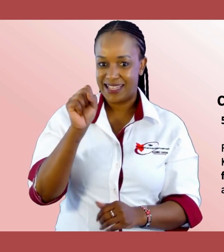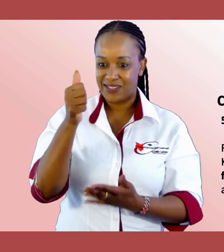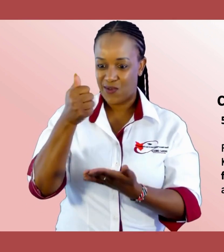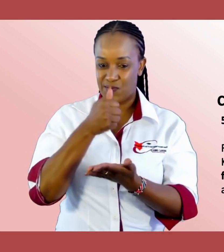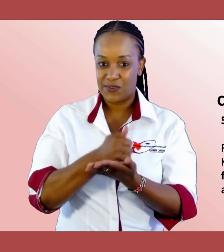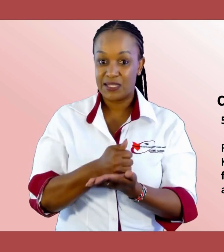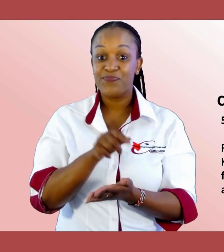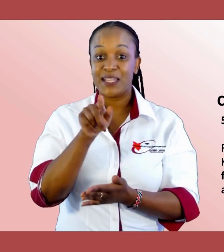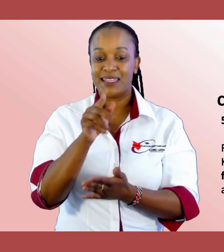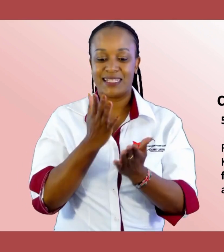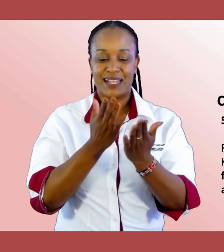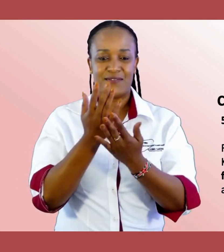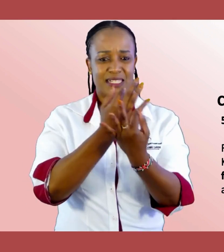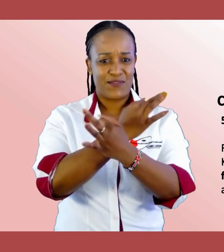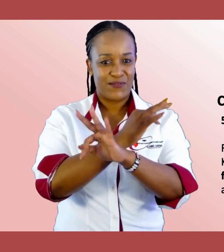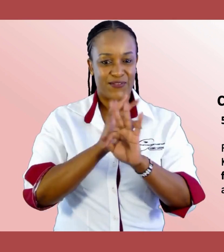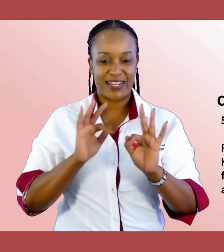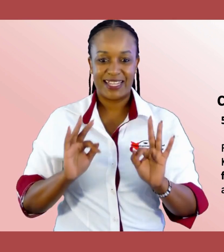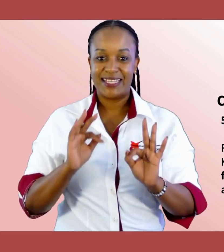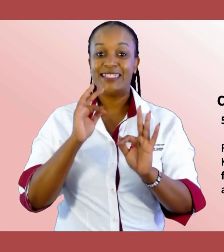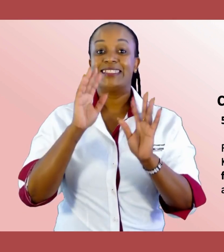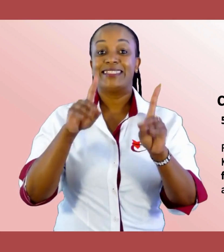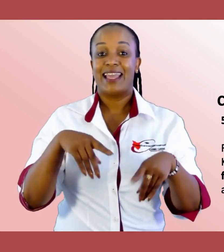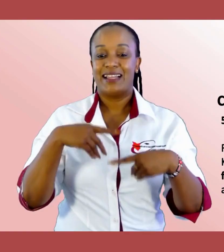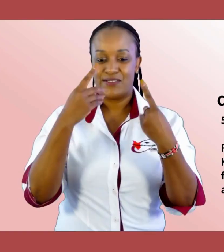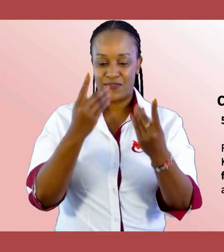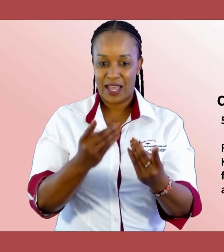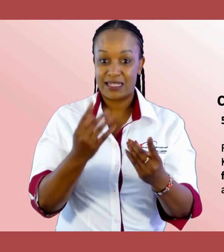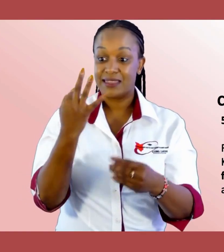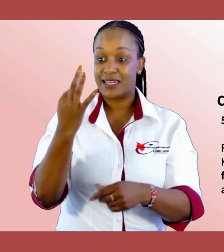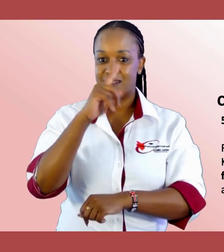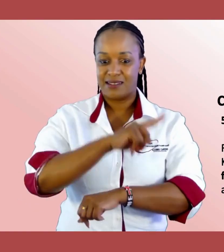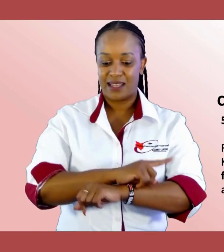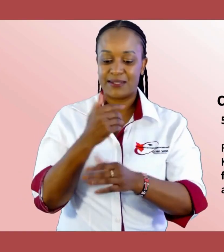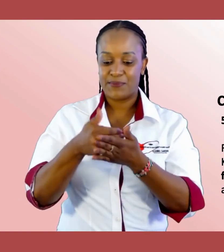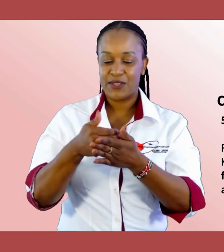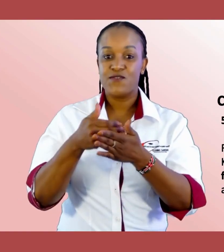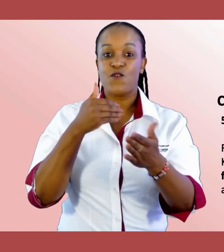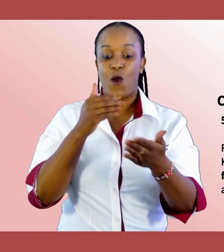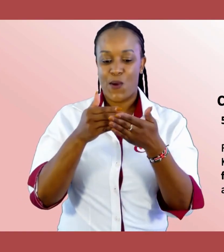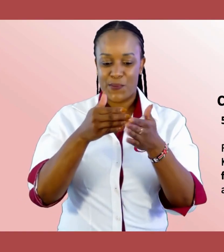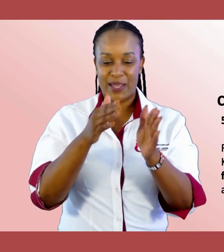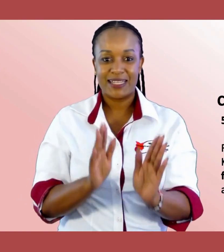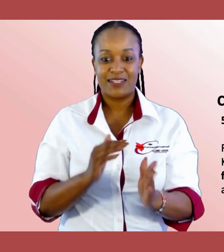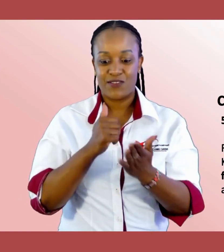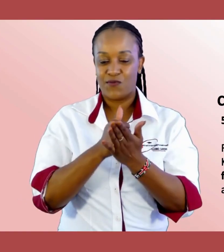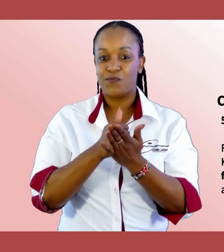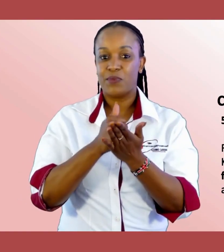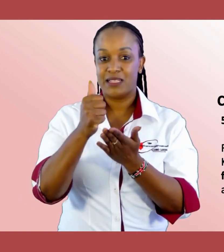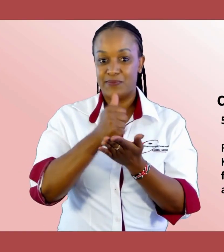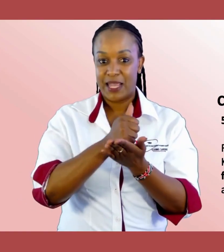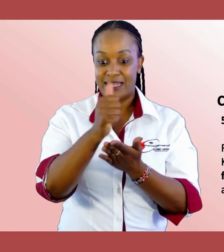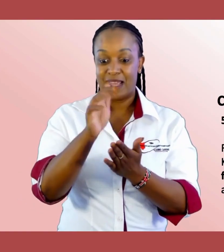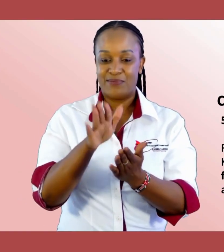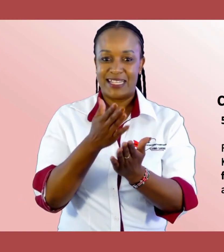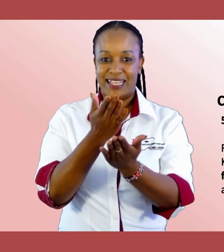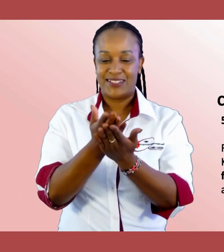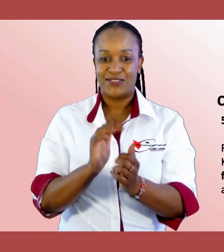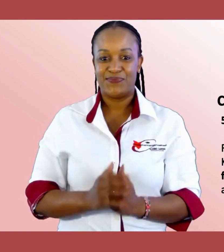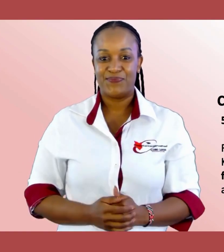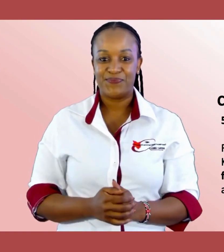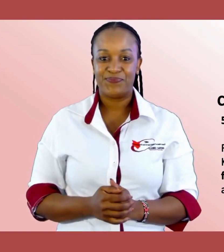offices. This service is free and is delivered 3 days prior to opening of placement application.